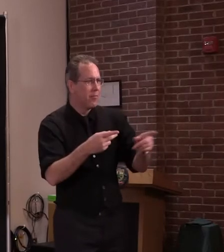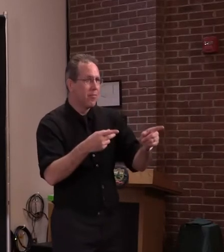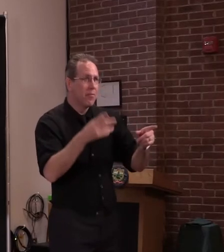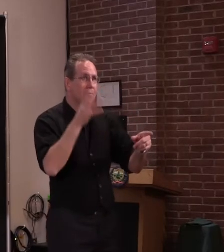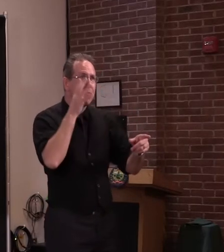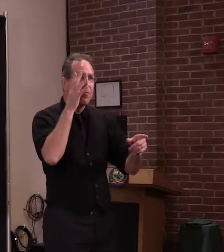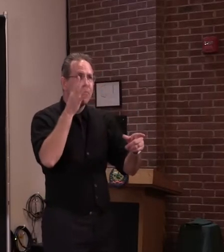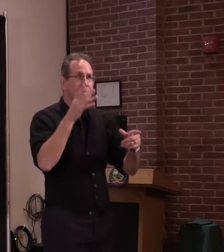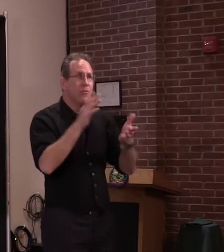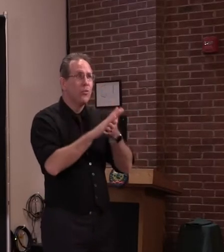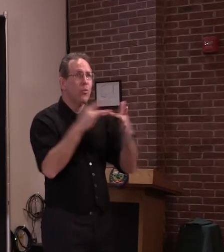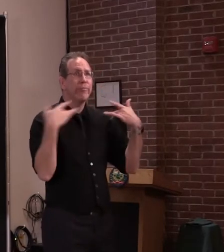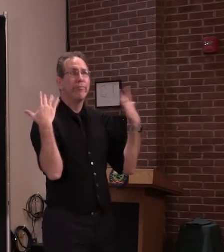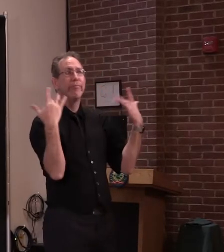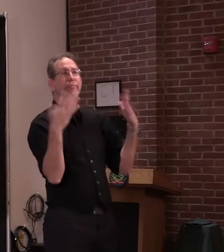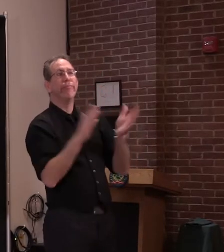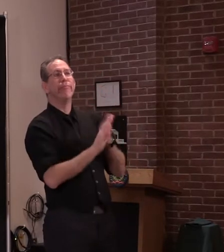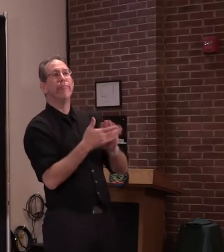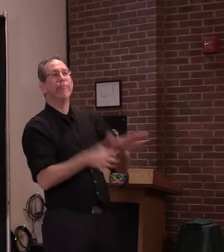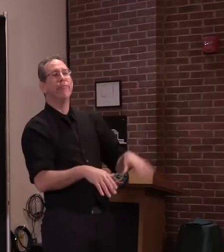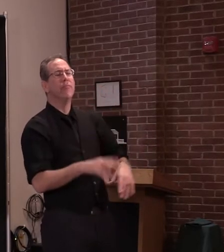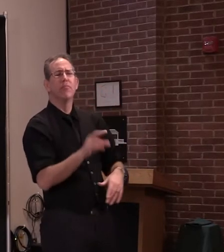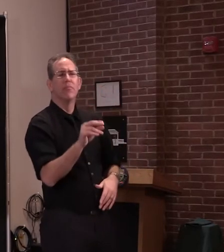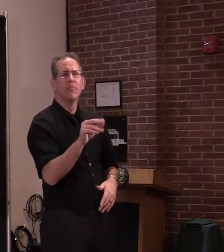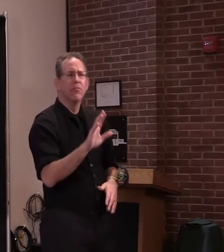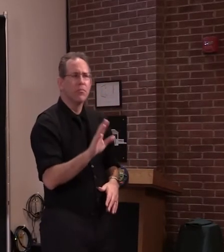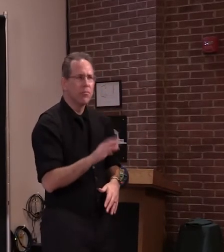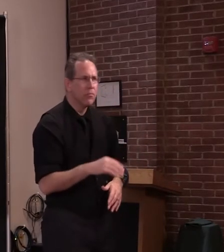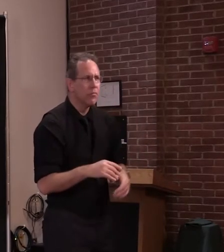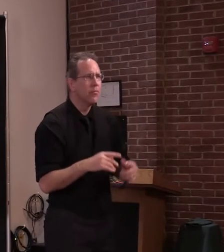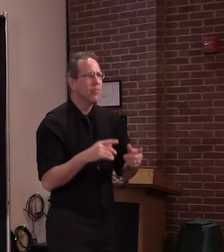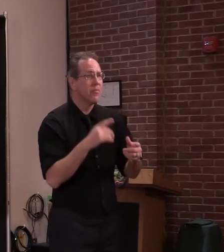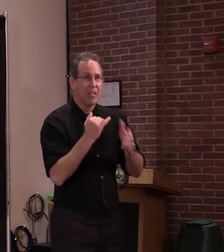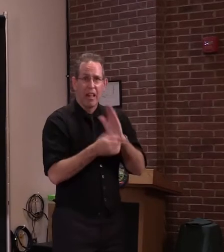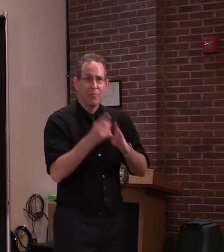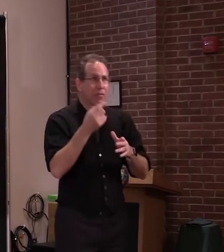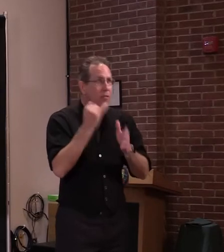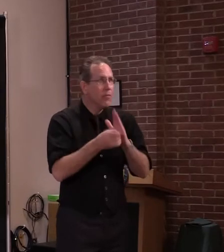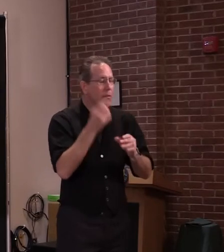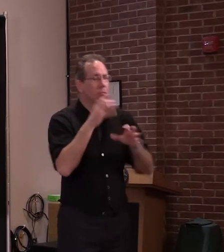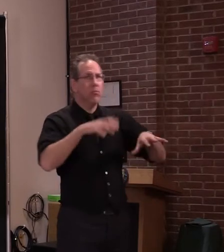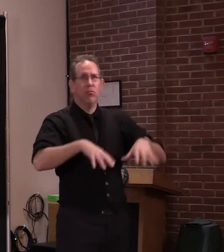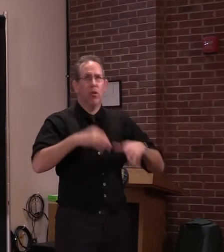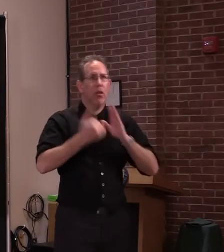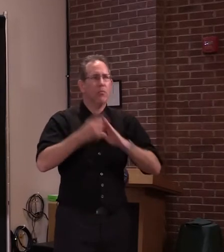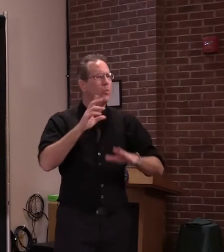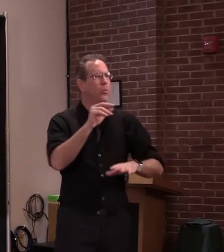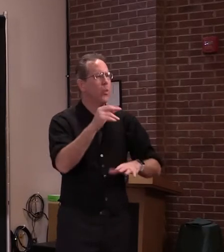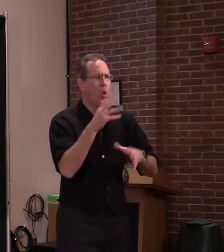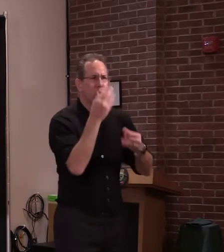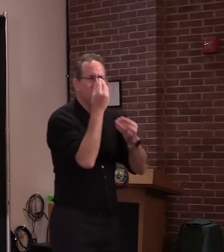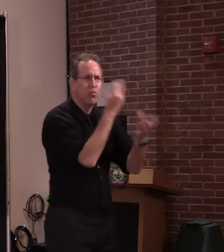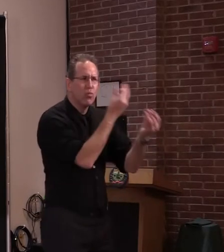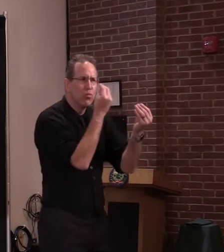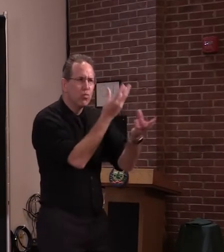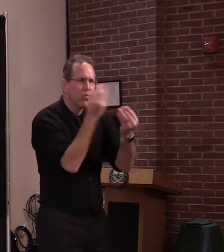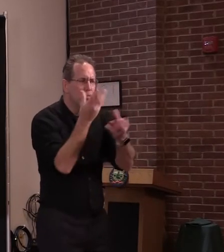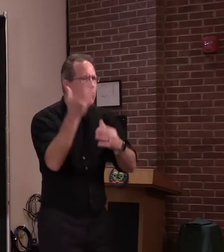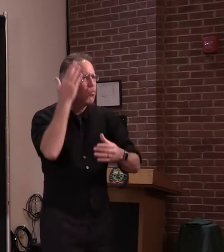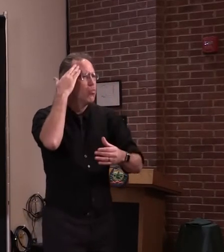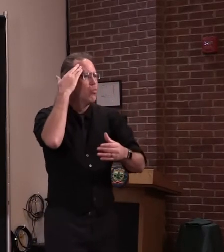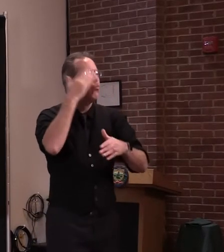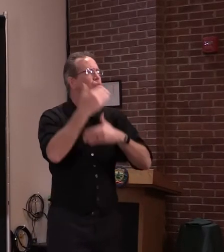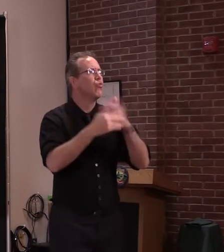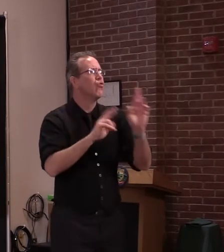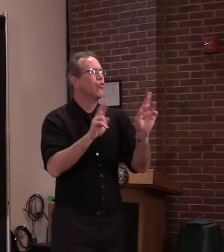been looking at the viability of contact tracing for some time, going back to October. I can remember when I was talking about testing